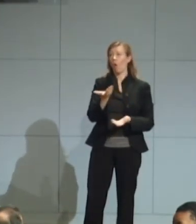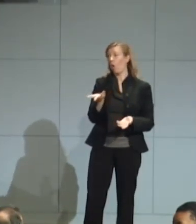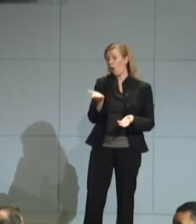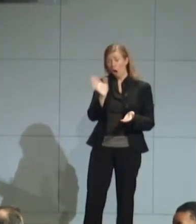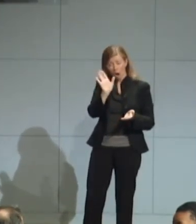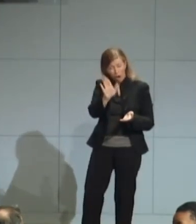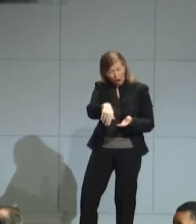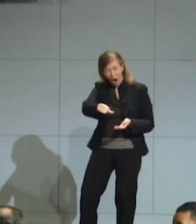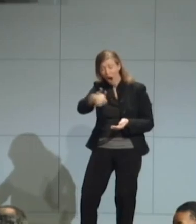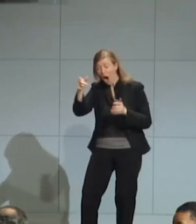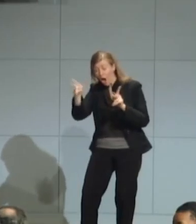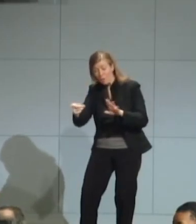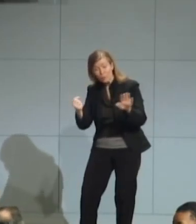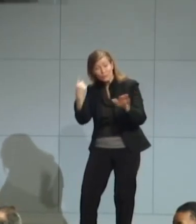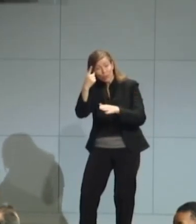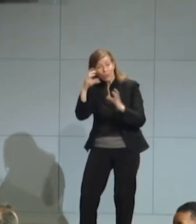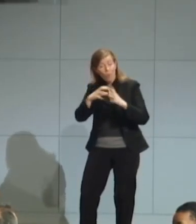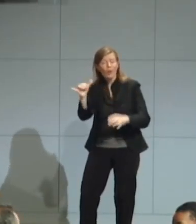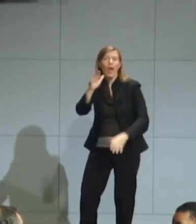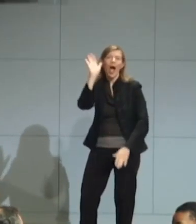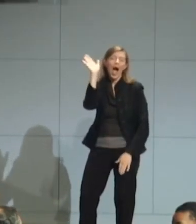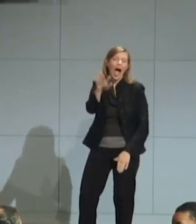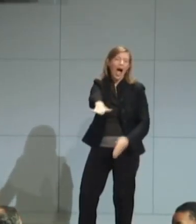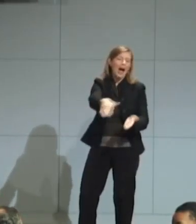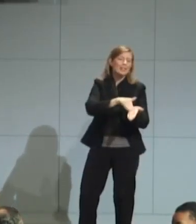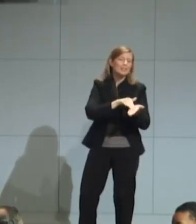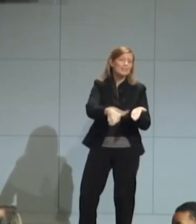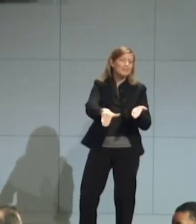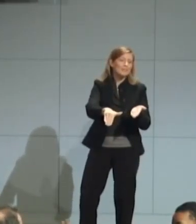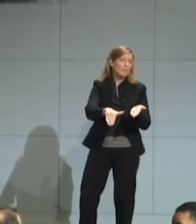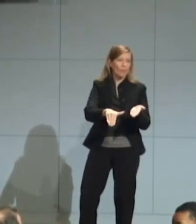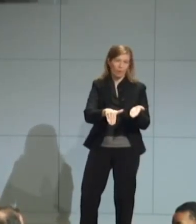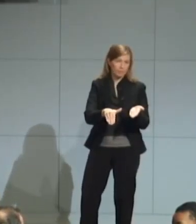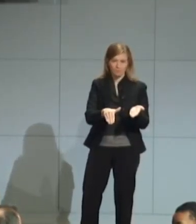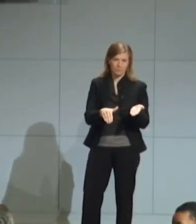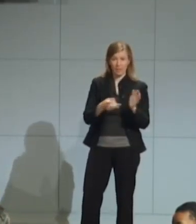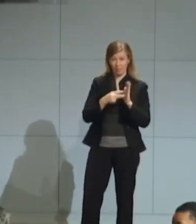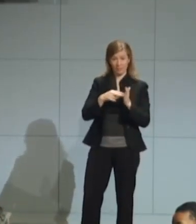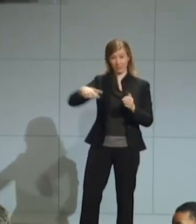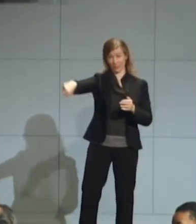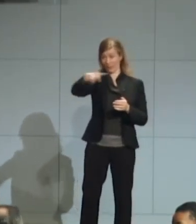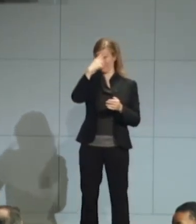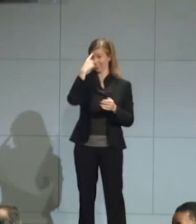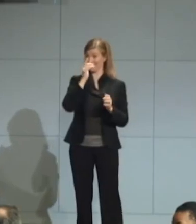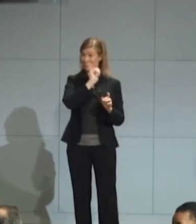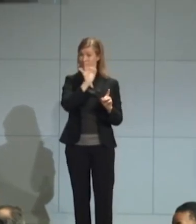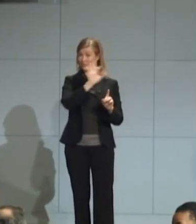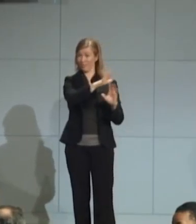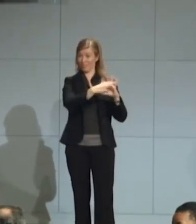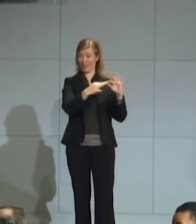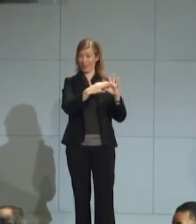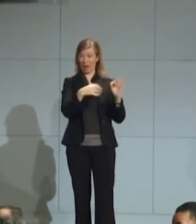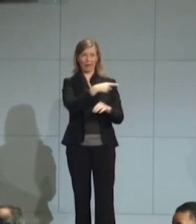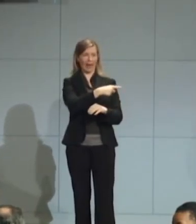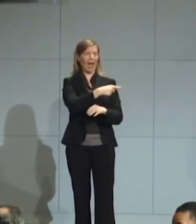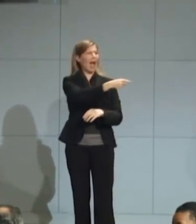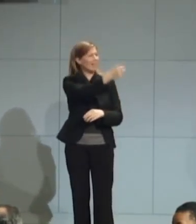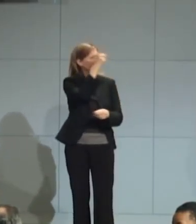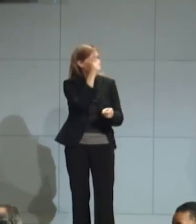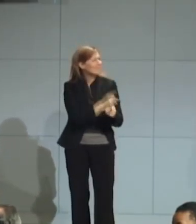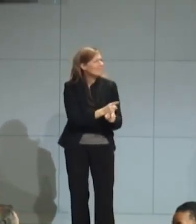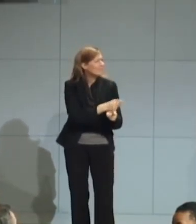we have a black president. Right? So there, basically, is what Jeff was saying to Chris Rock, replying to